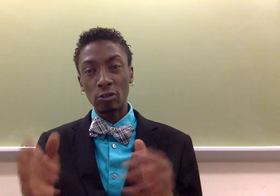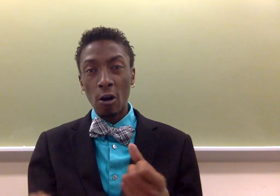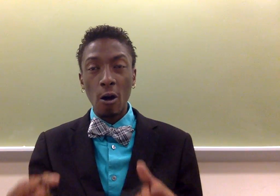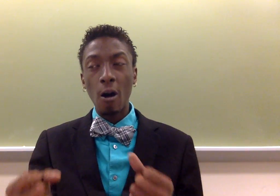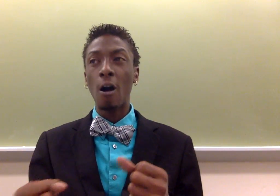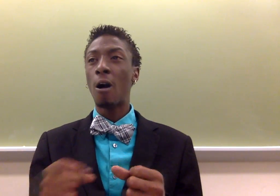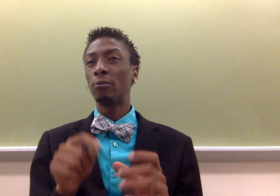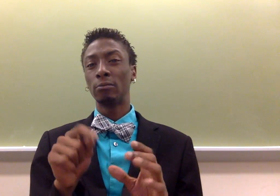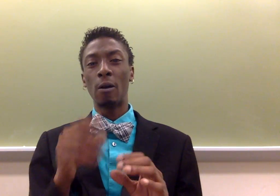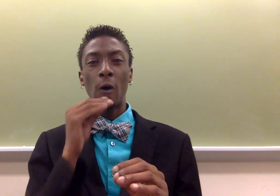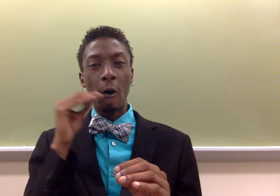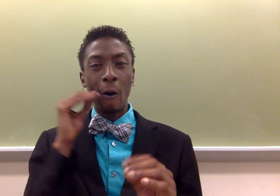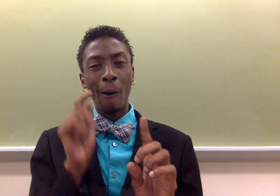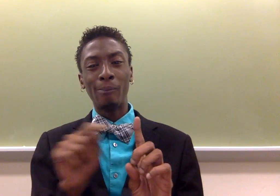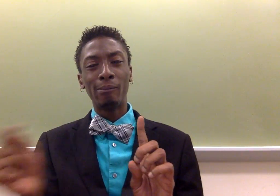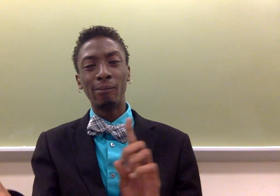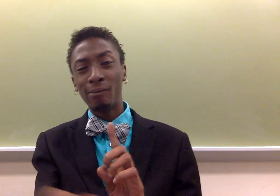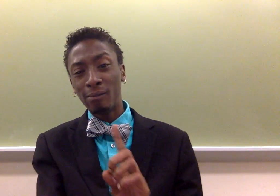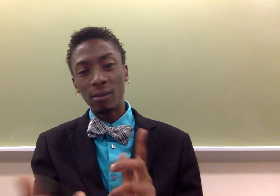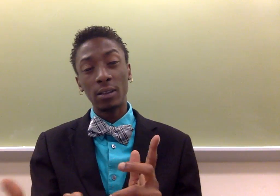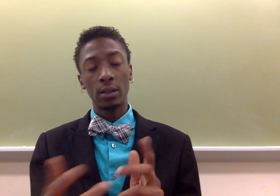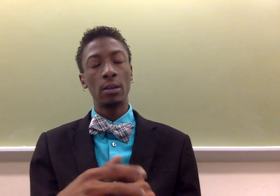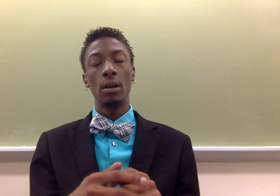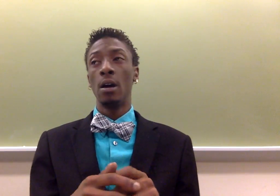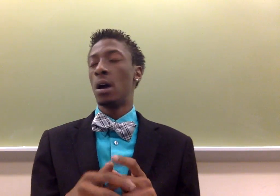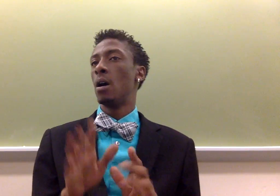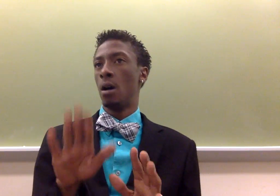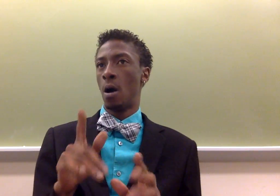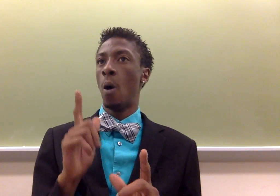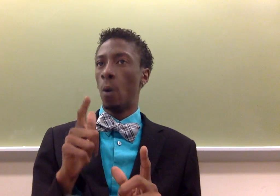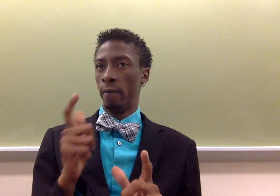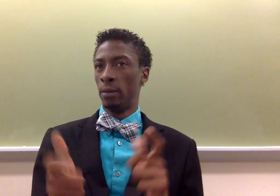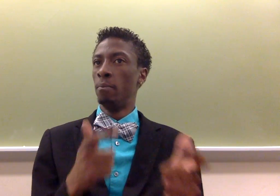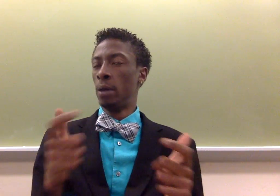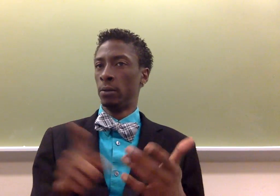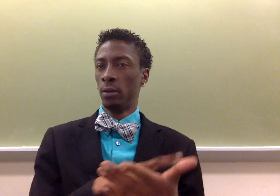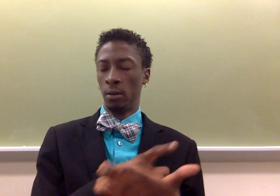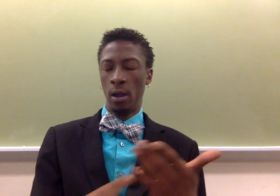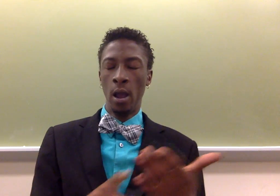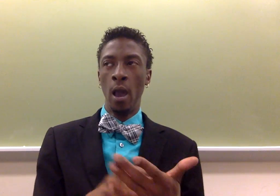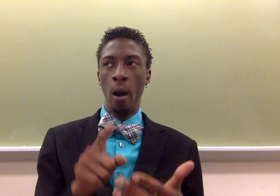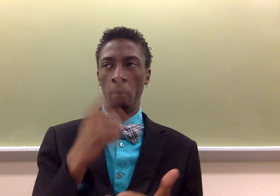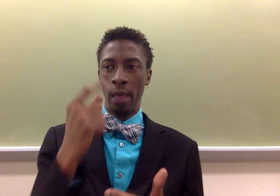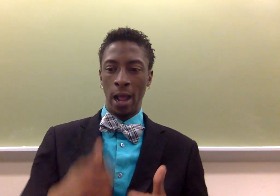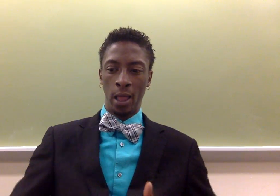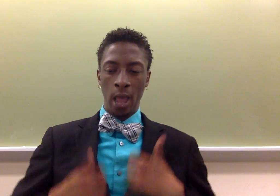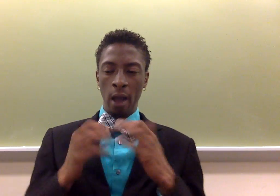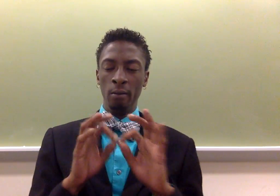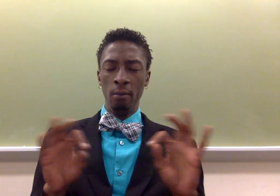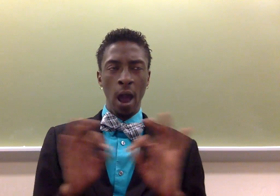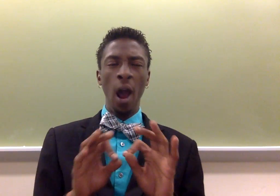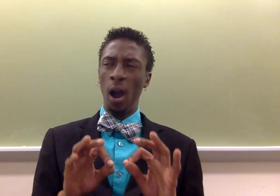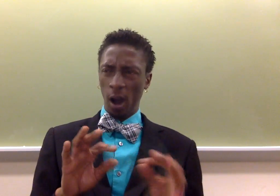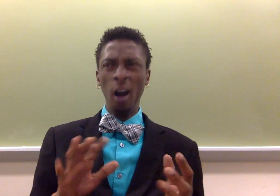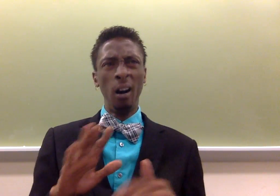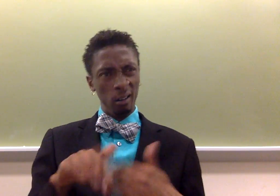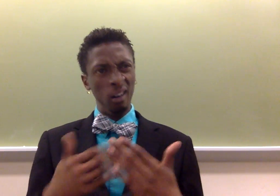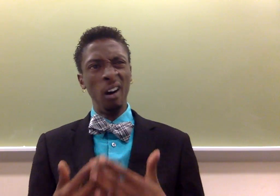but one of the biggest critiques of Black Lives Matter is that all lives should matter. What would be your response to it? Yeah, well,